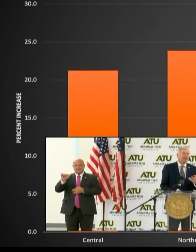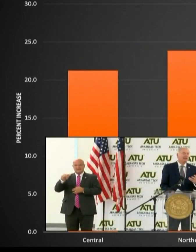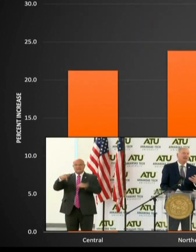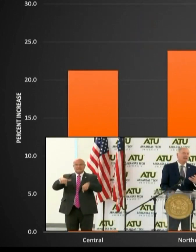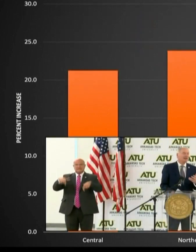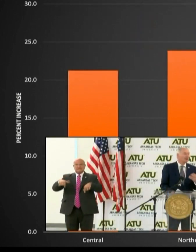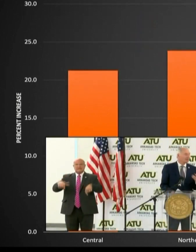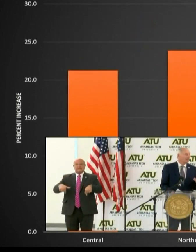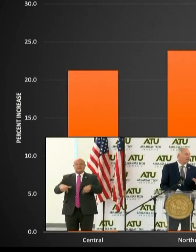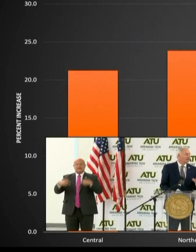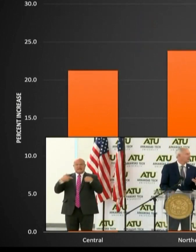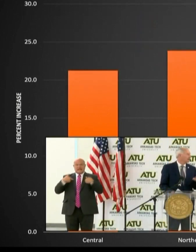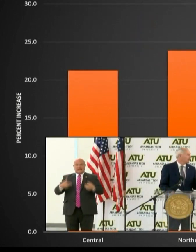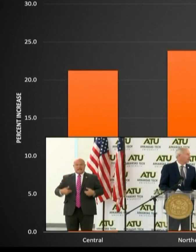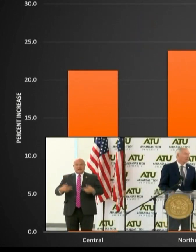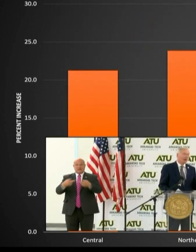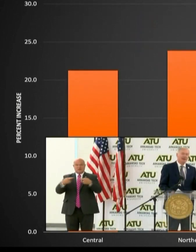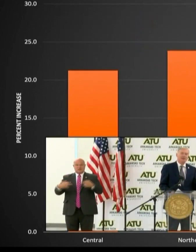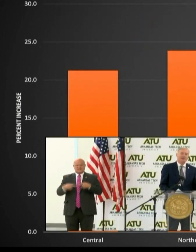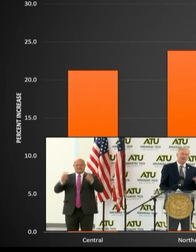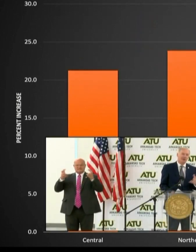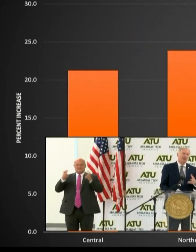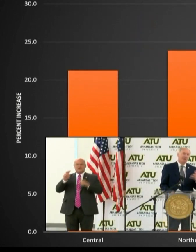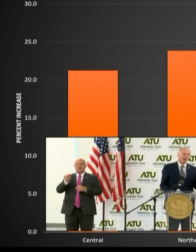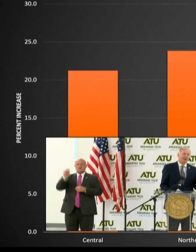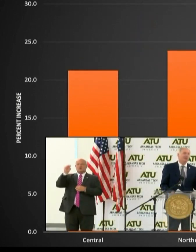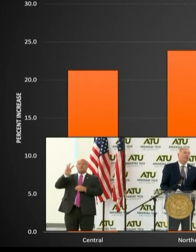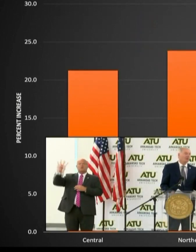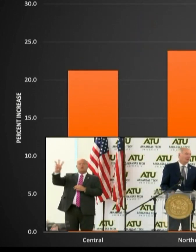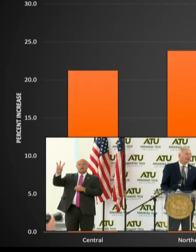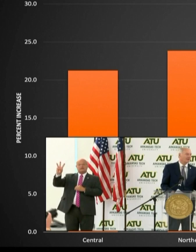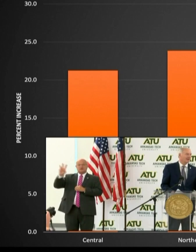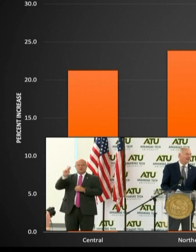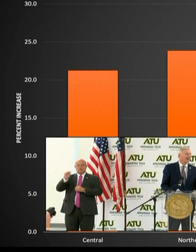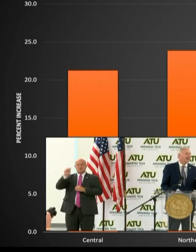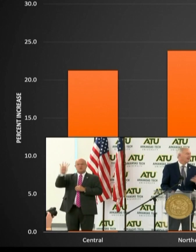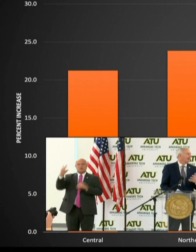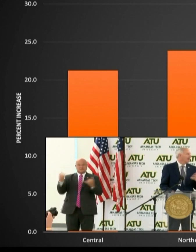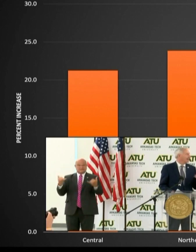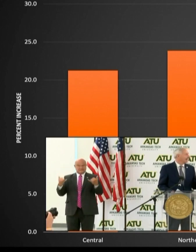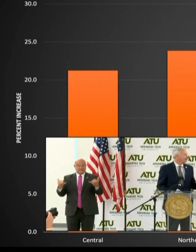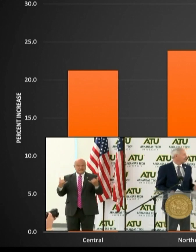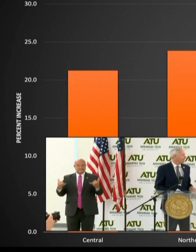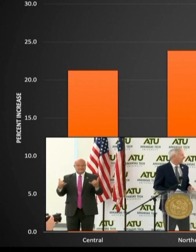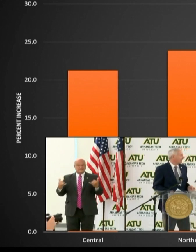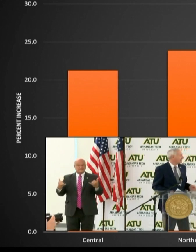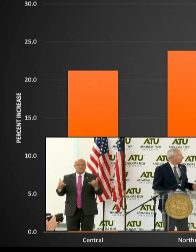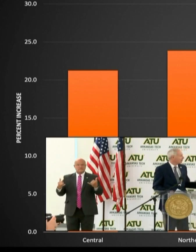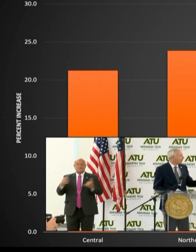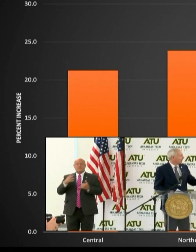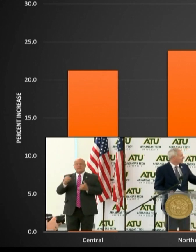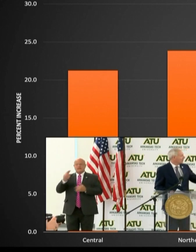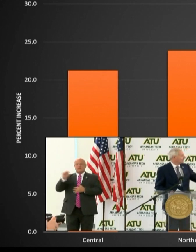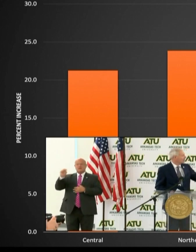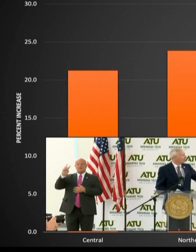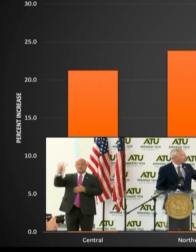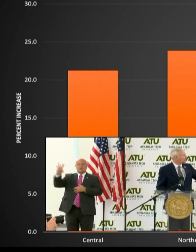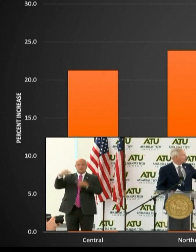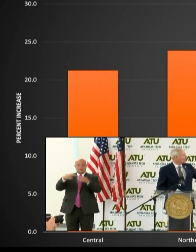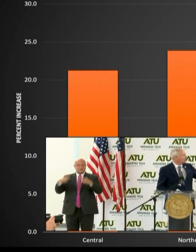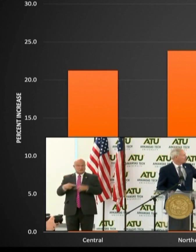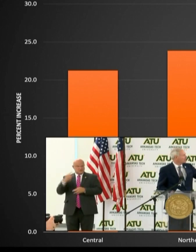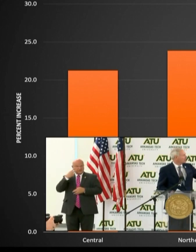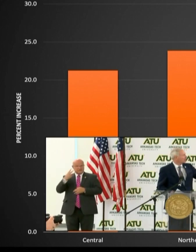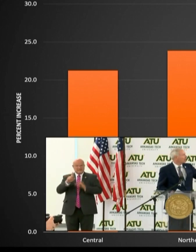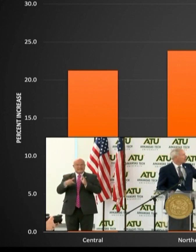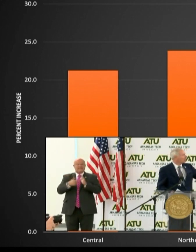the health region of the Northwest. And so we're talking Northwest today. And the Northwest region, you can